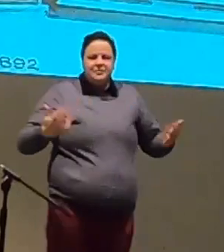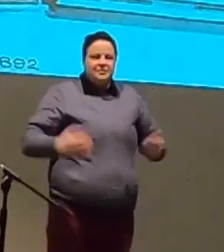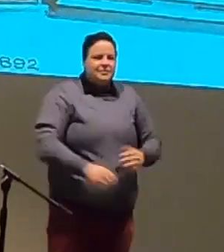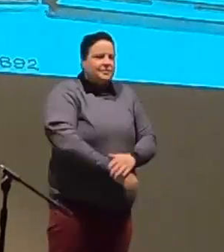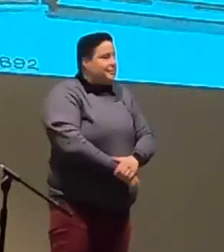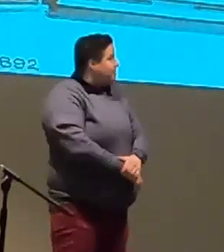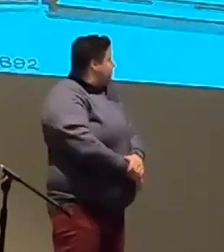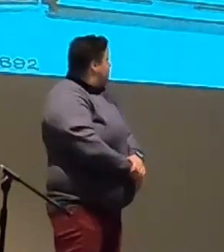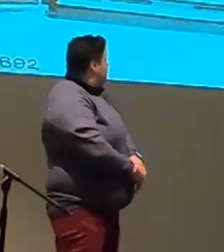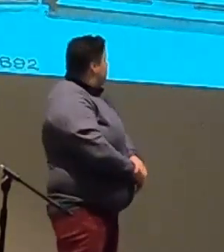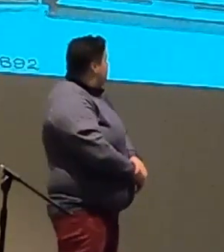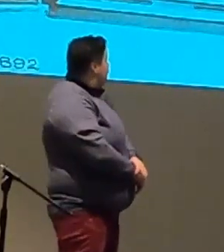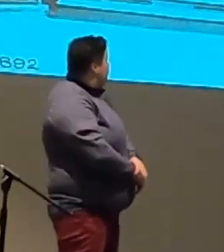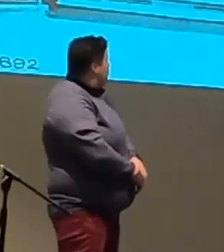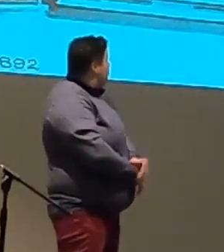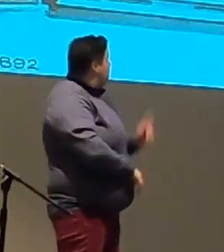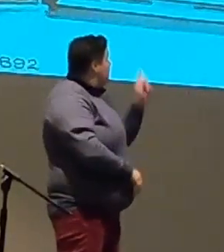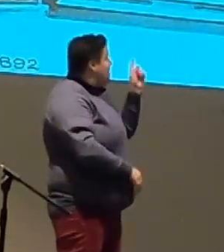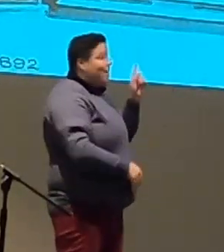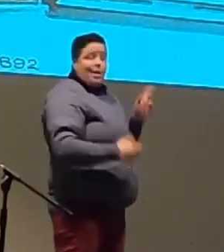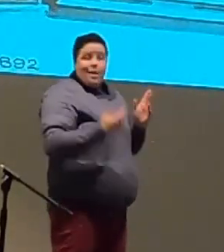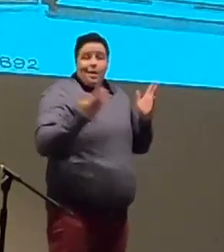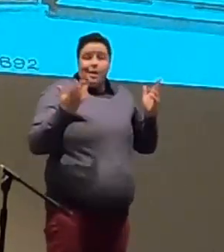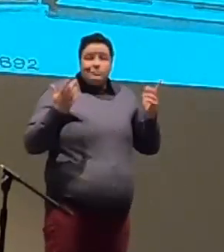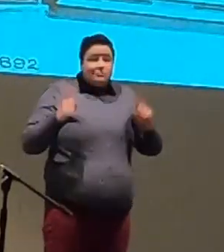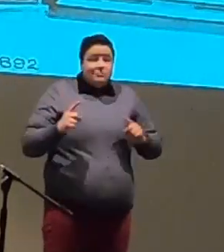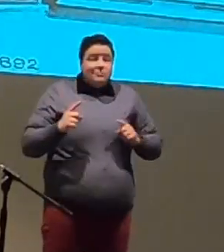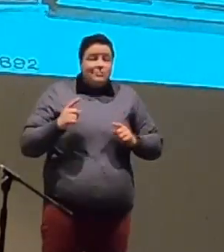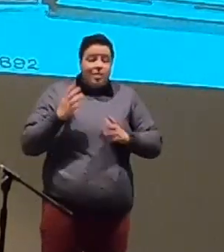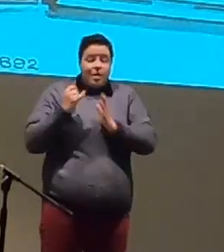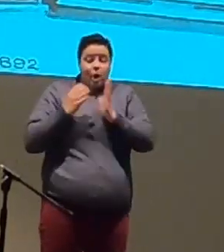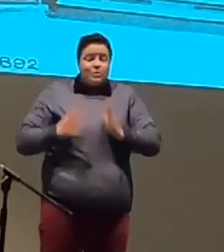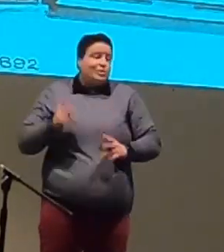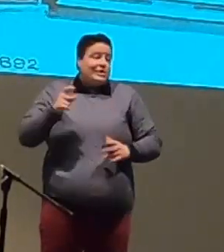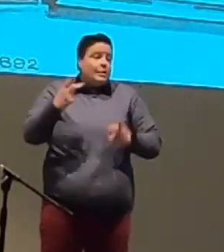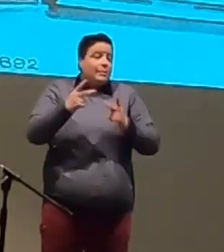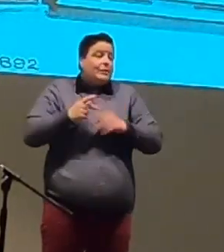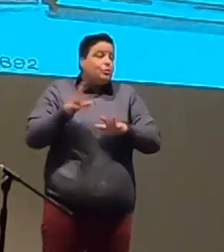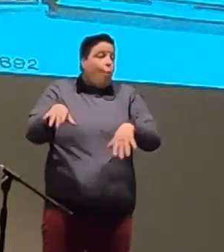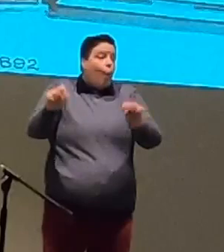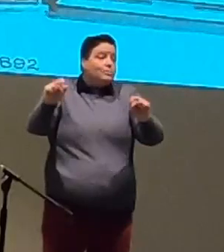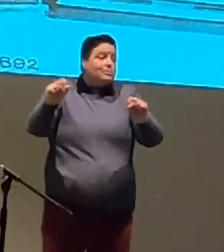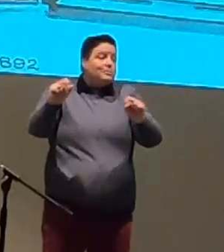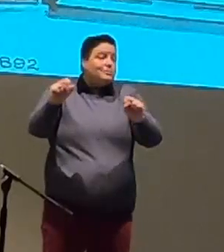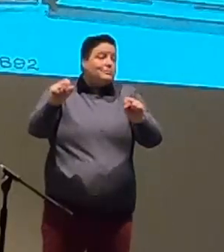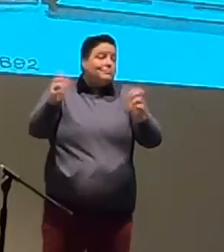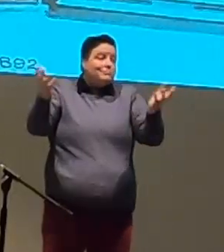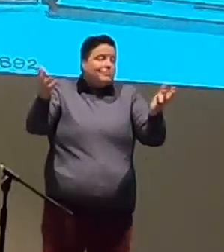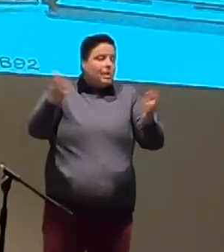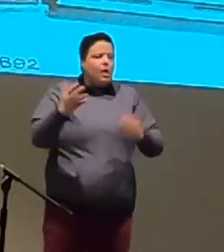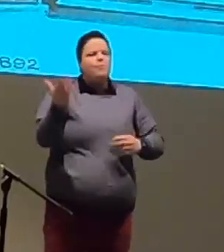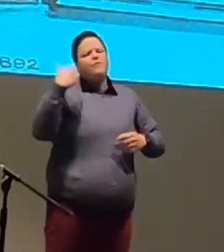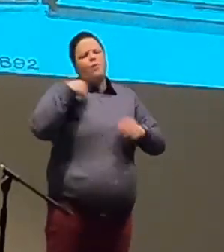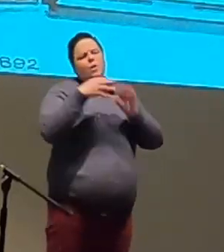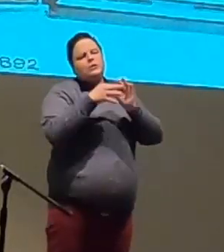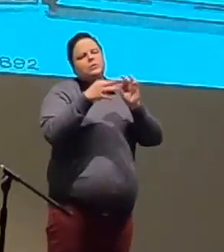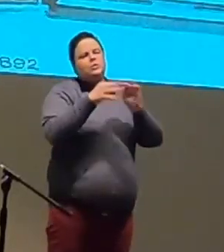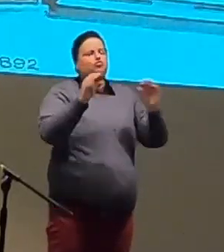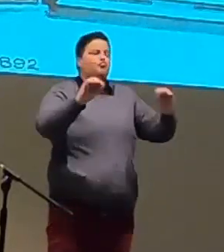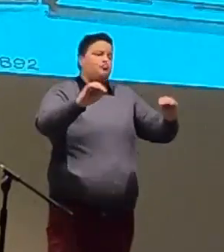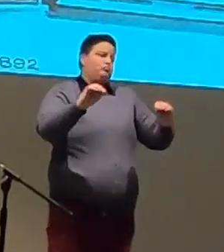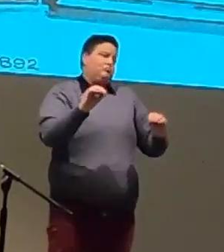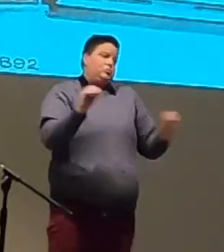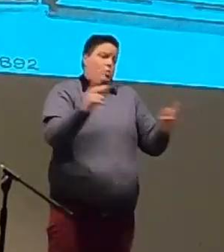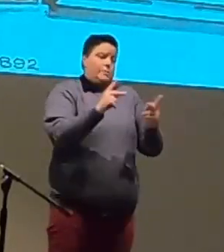So with this plan in place, the artists just needed somewhere to host the exhibition space. So earlier I mentioned that there were